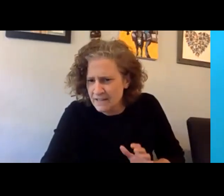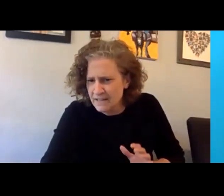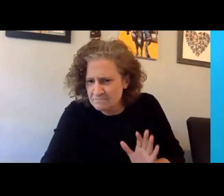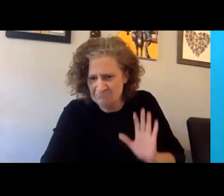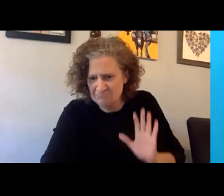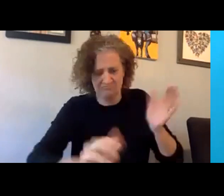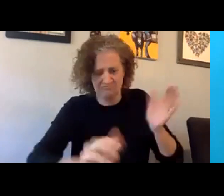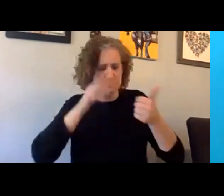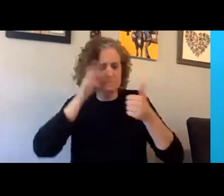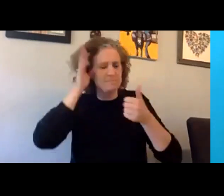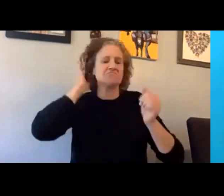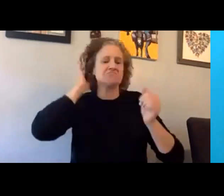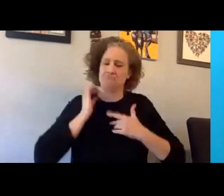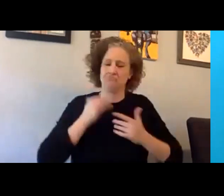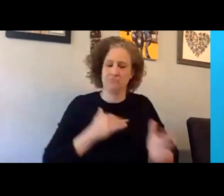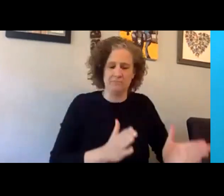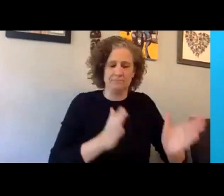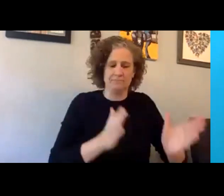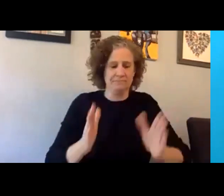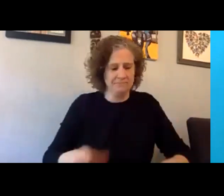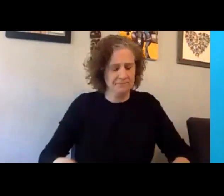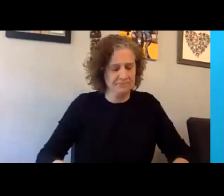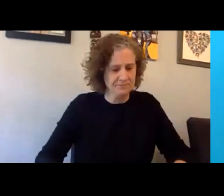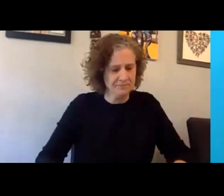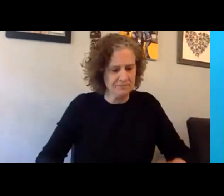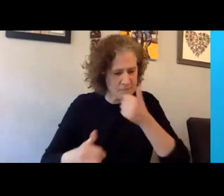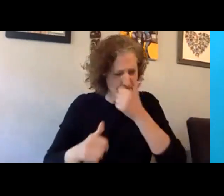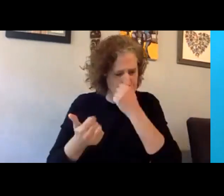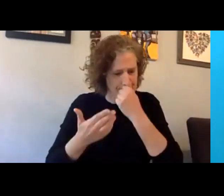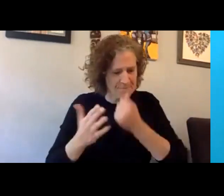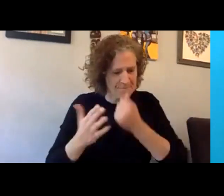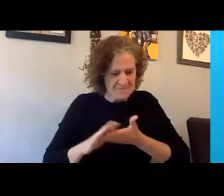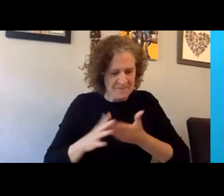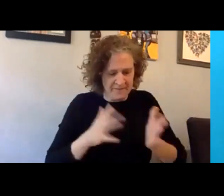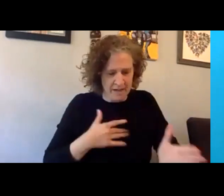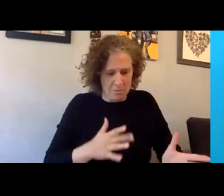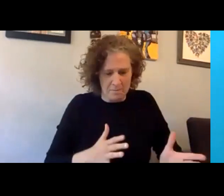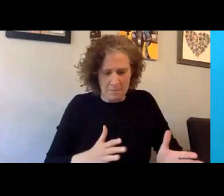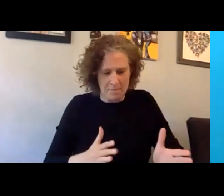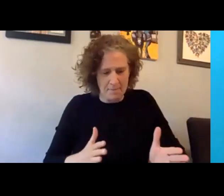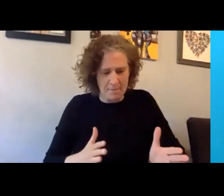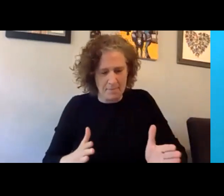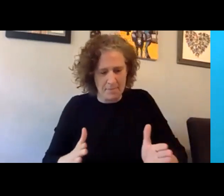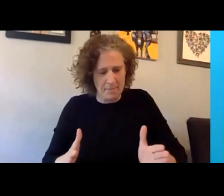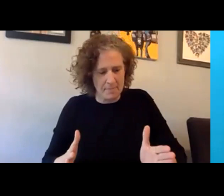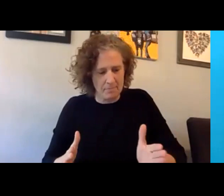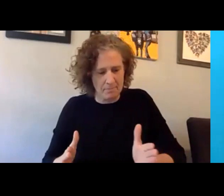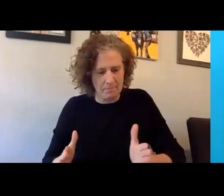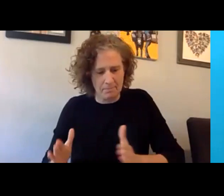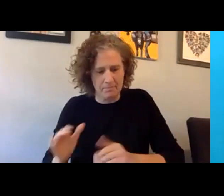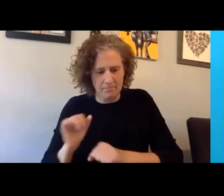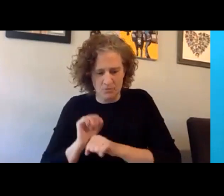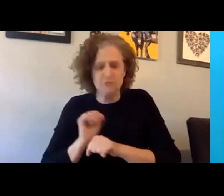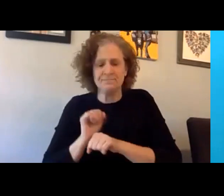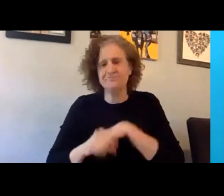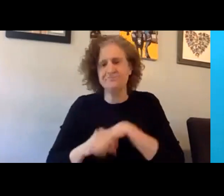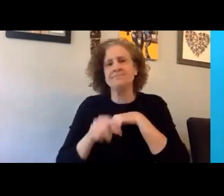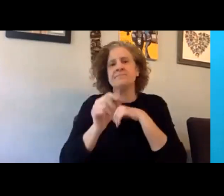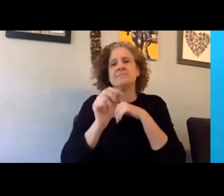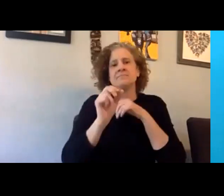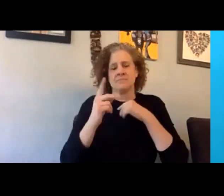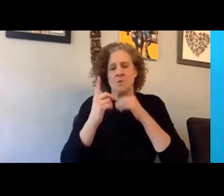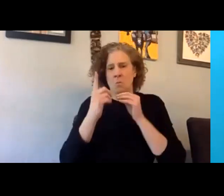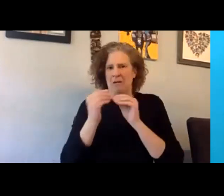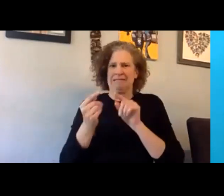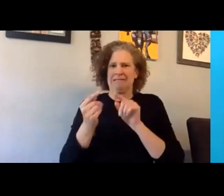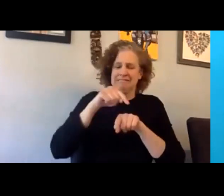Okay. All right, good. Next, let's see, moving from that, moving